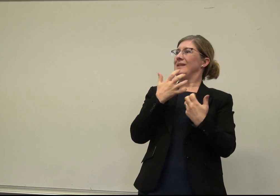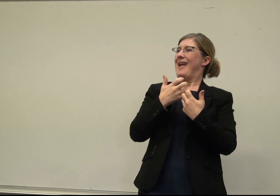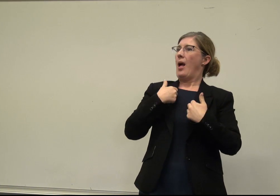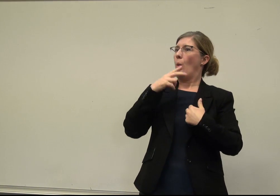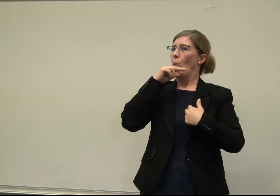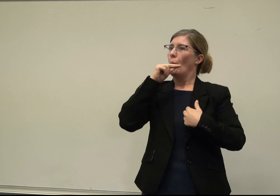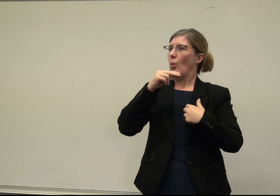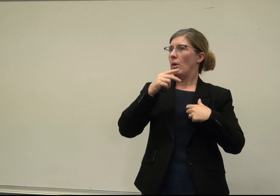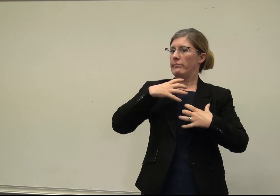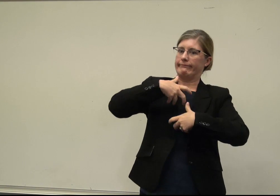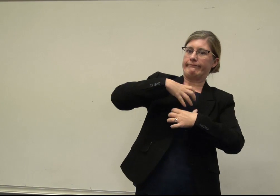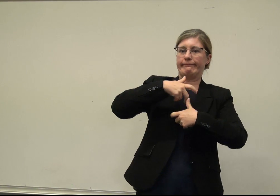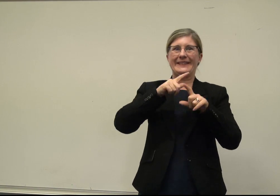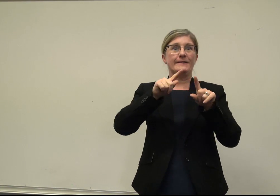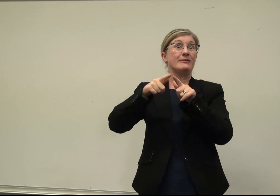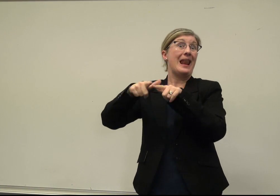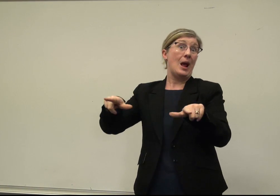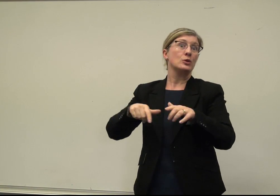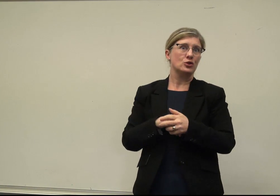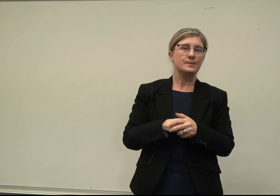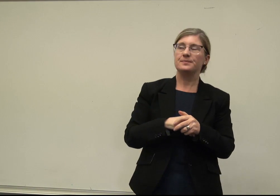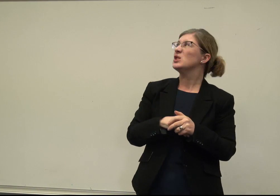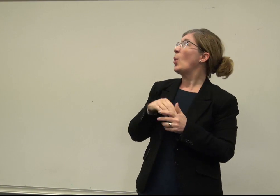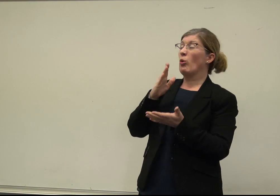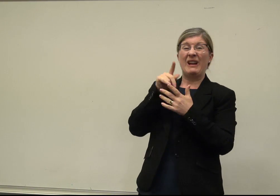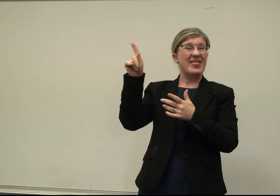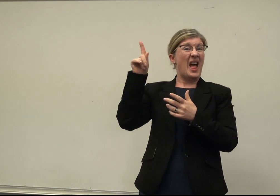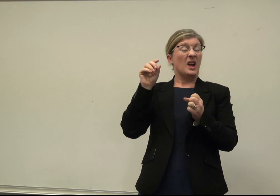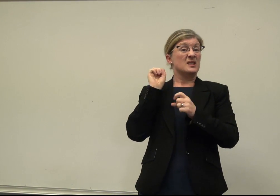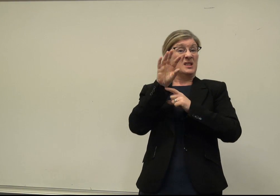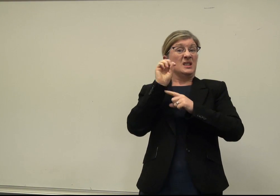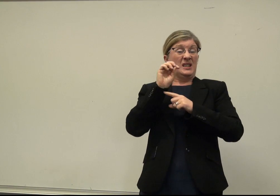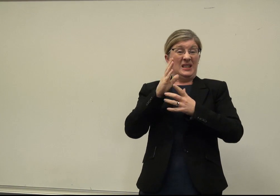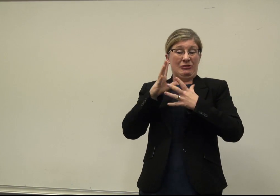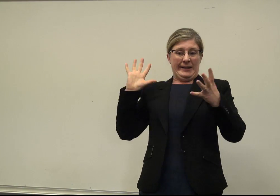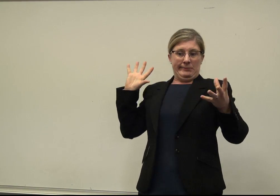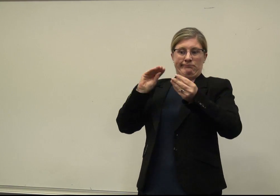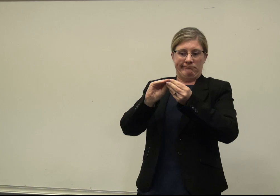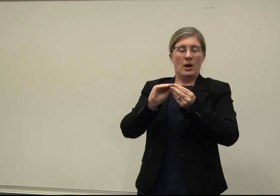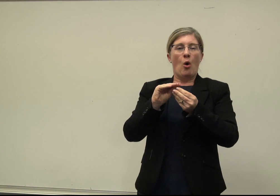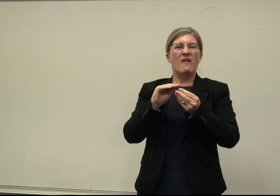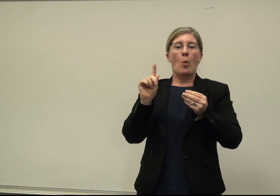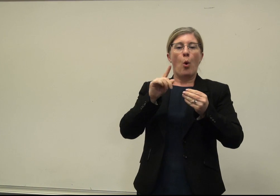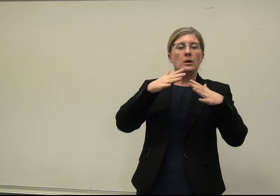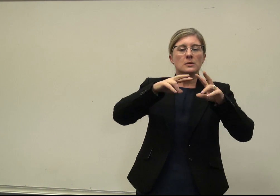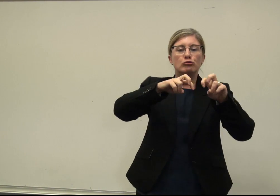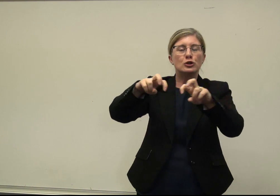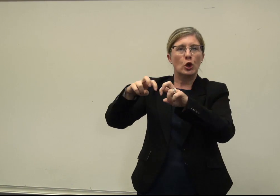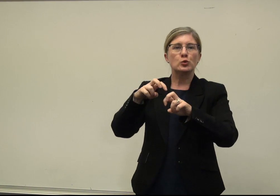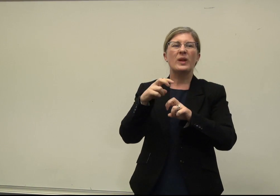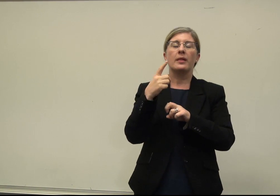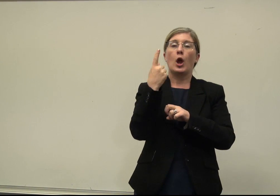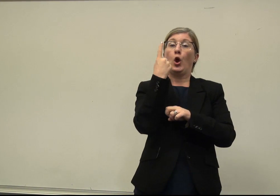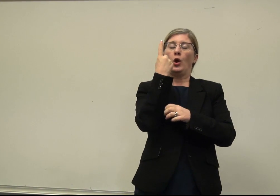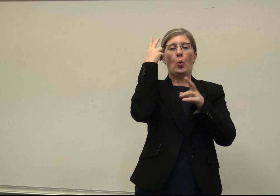a summary of research on unimodal bilingualism in spoken languages, it follows that it